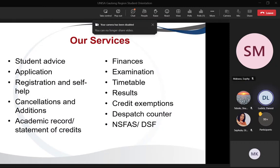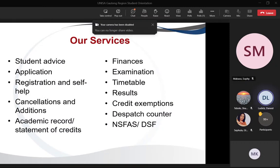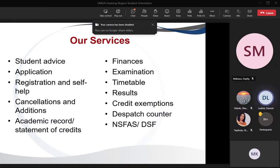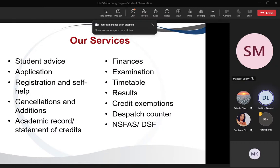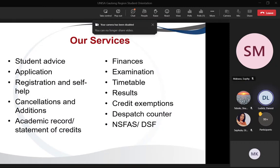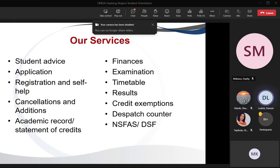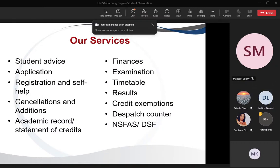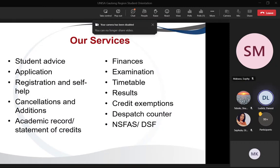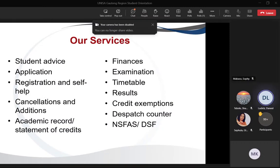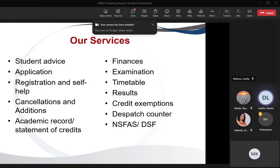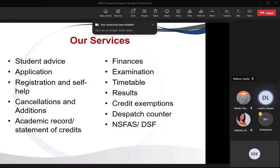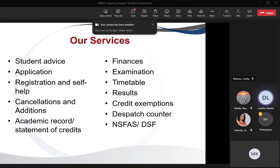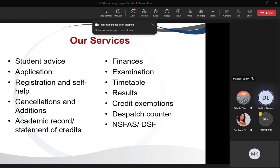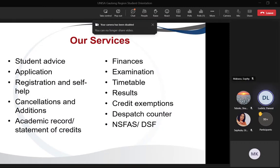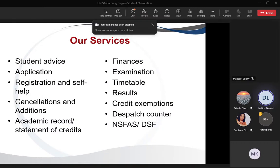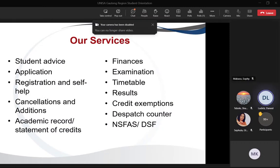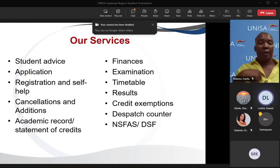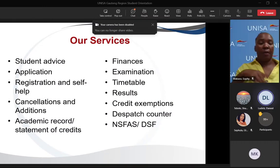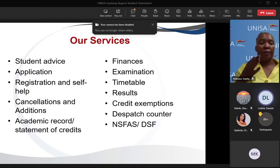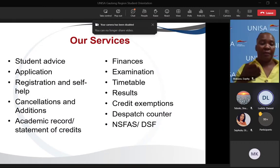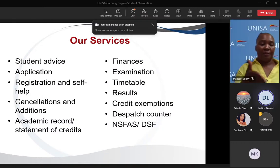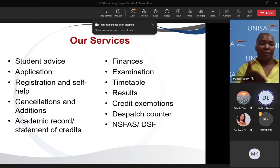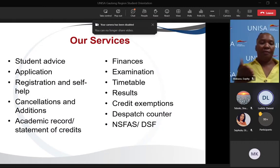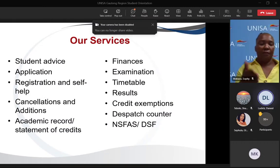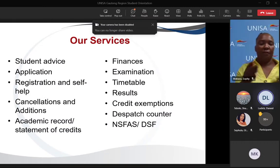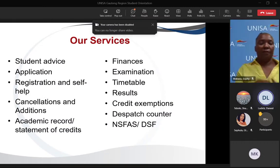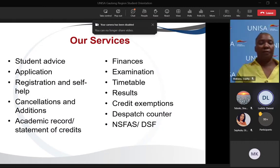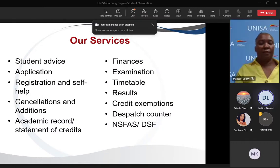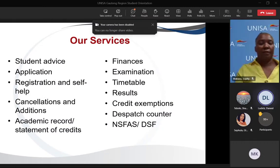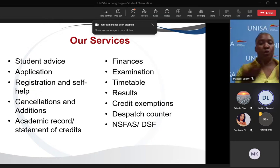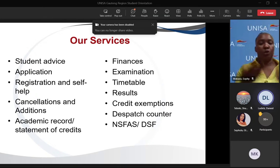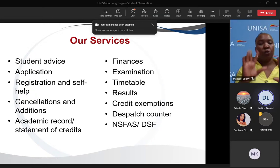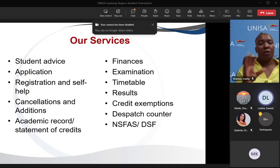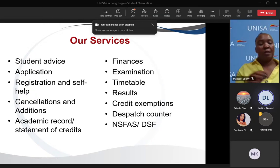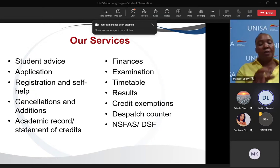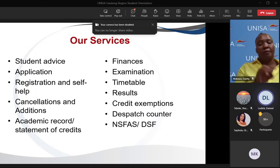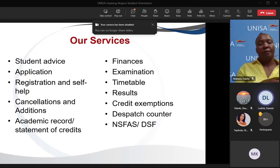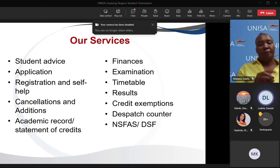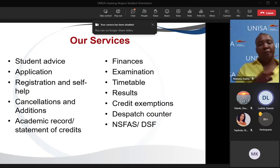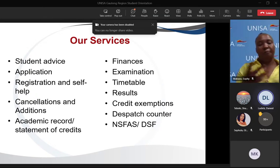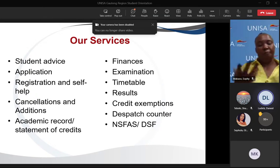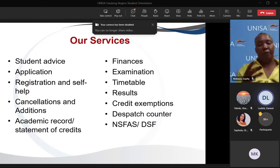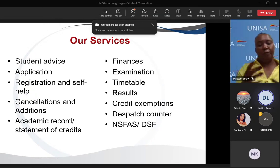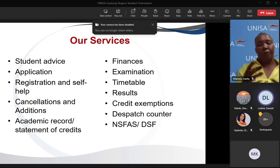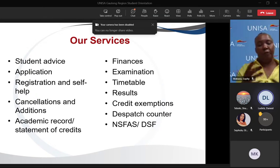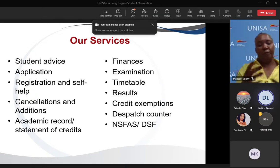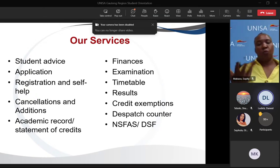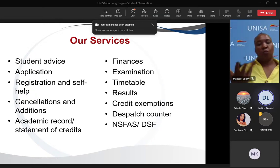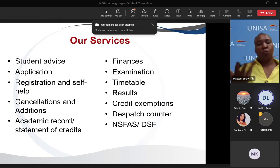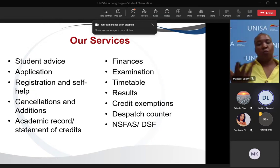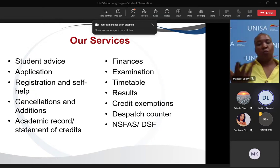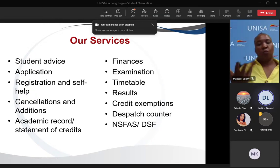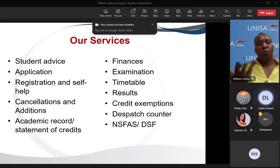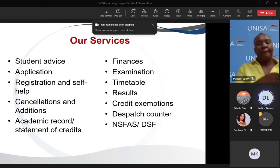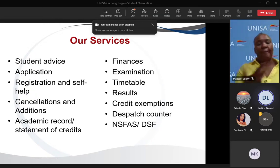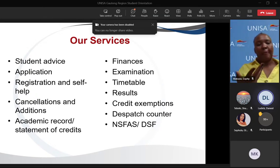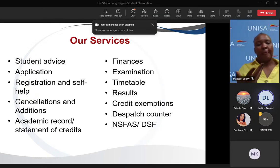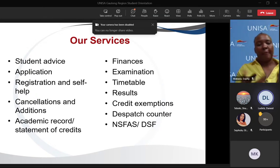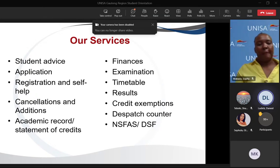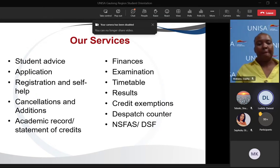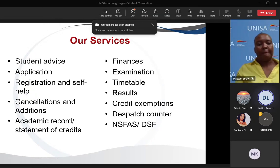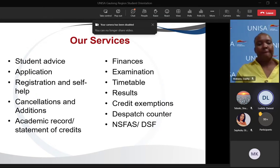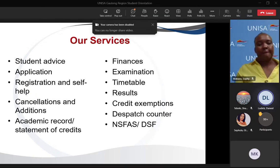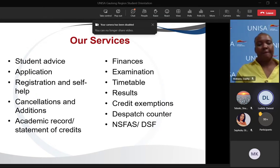there's a range of services that the student administration department in the region office some services like the